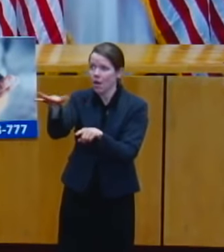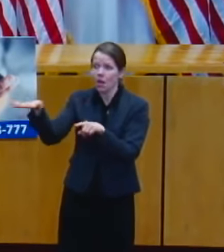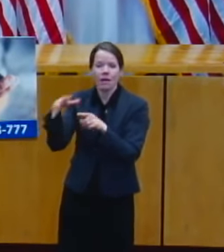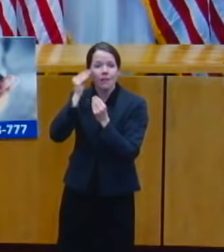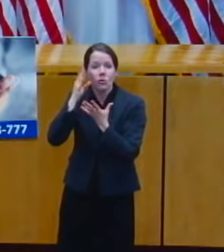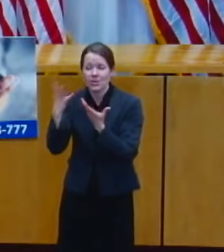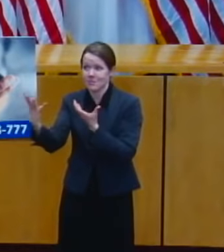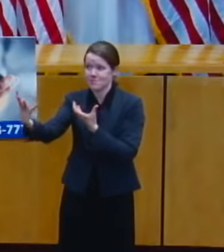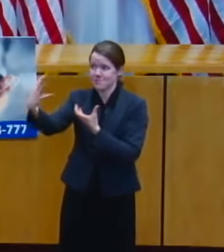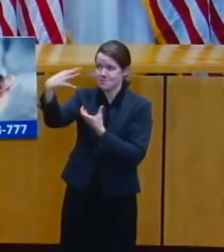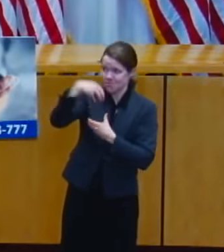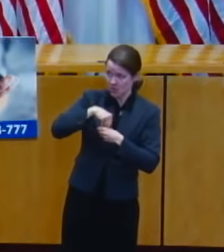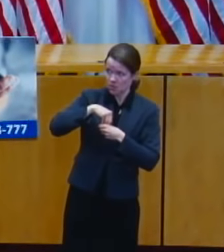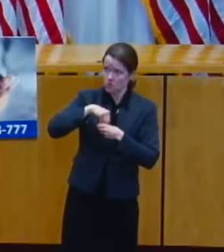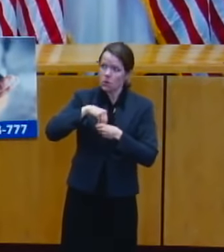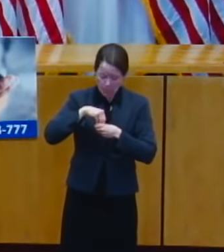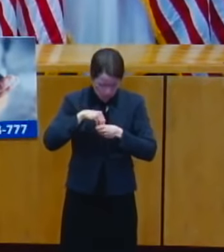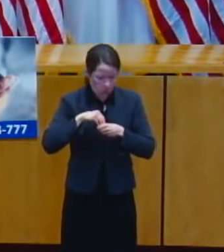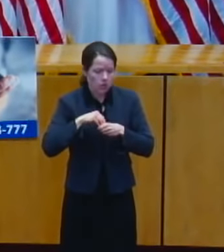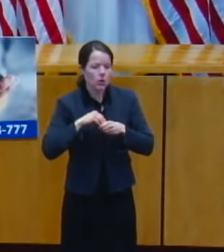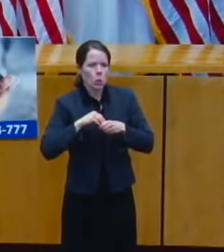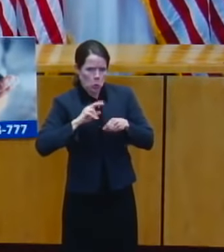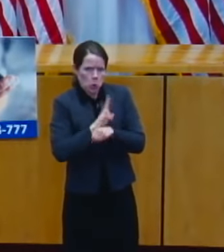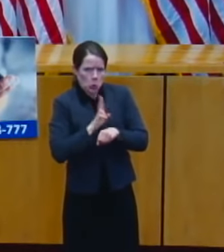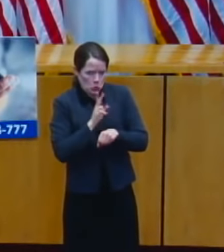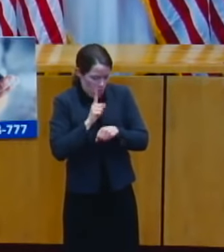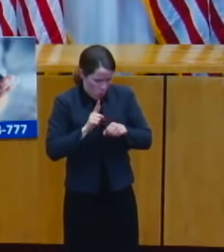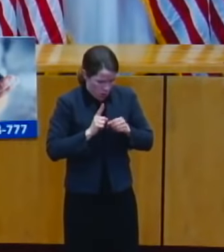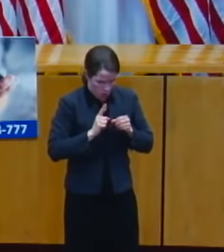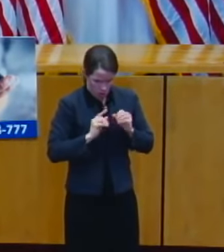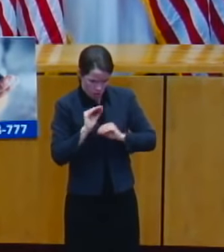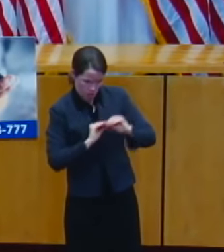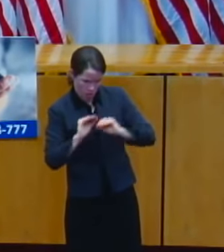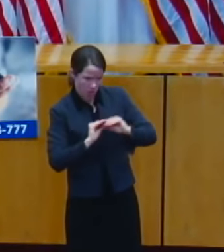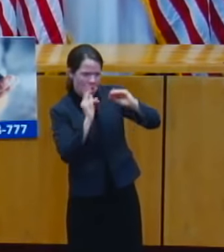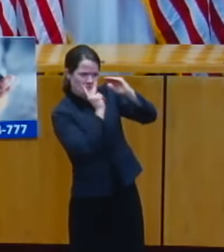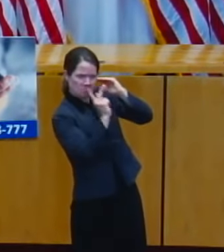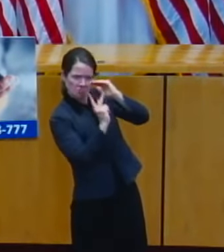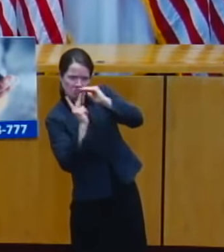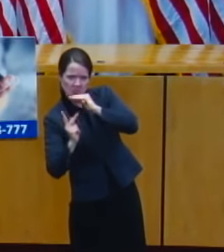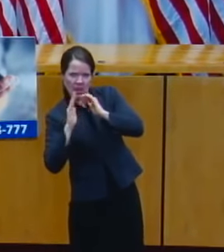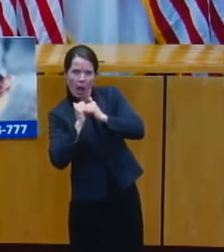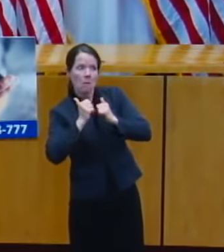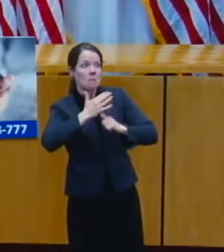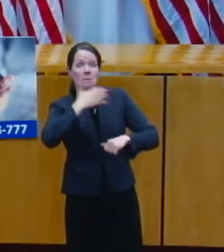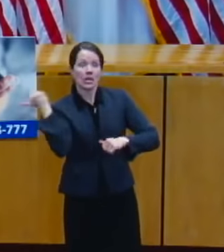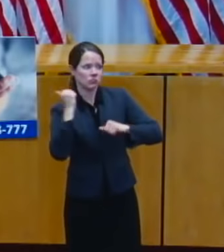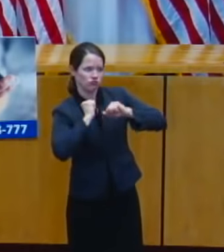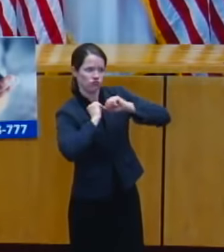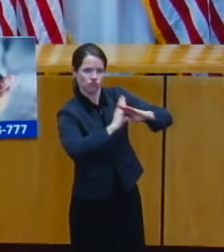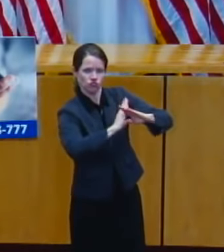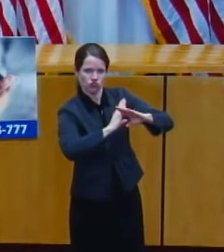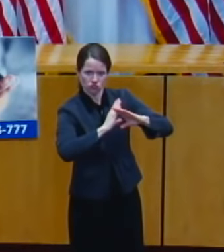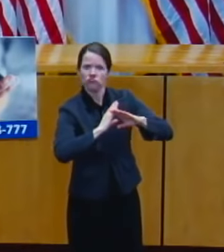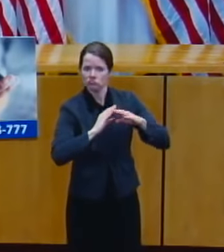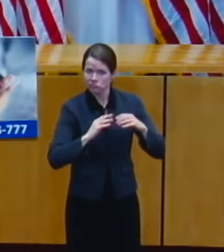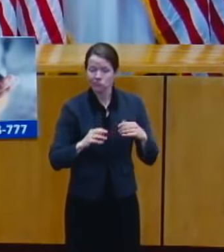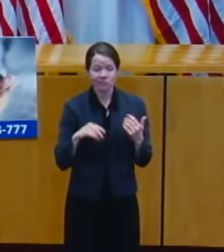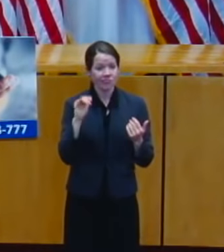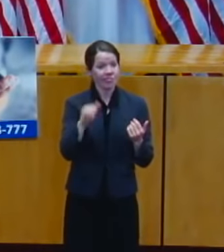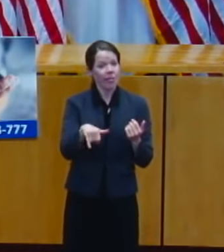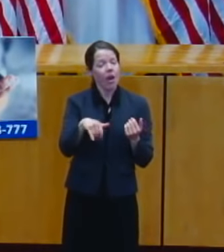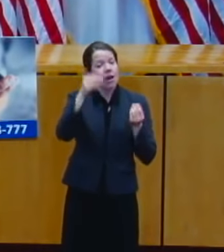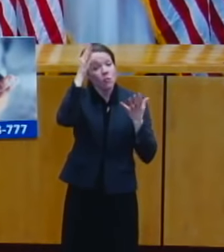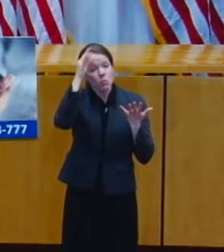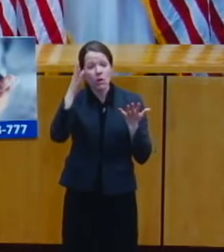as well as looking at many of the other models that have been developed that are available for public review. But every time